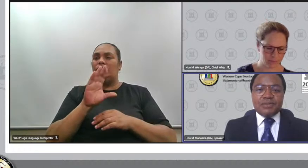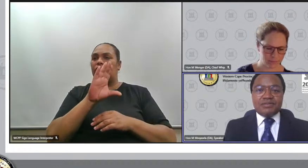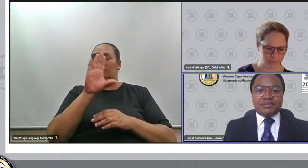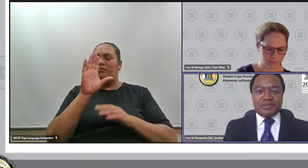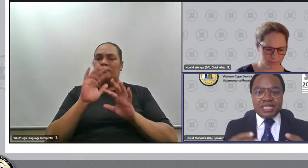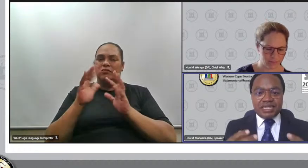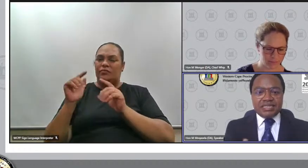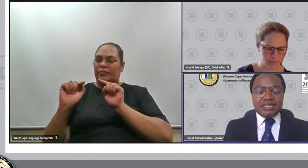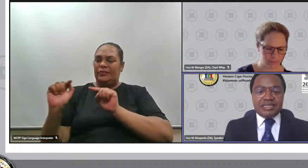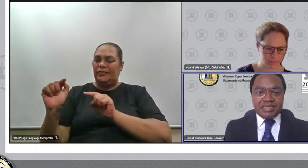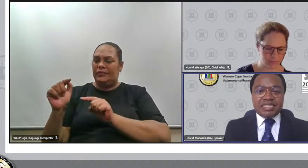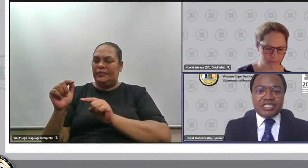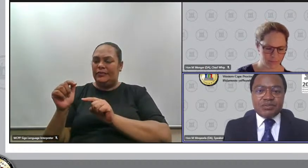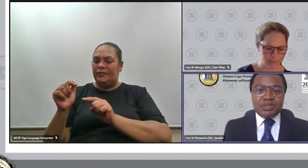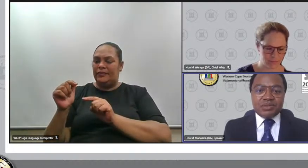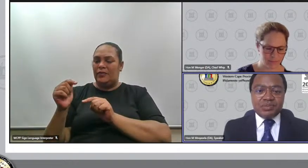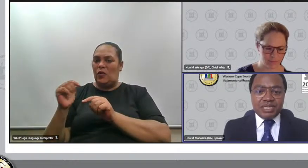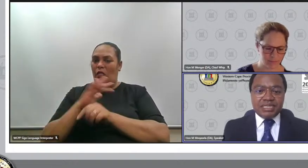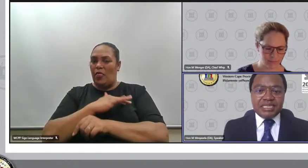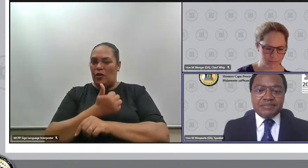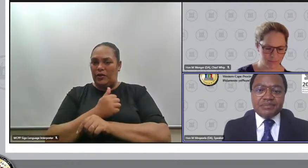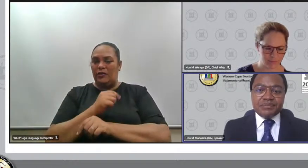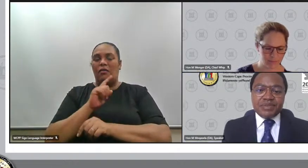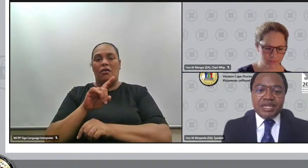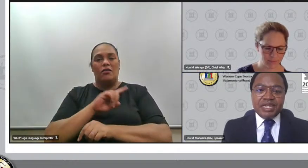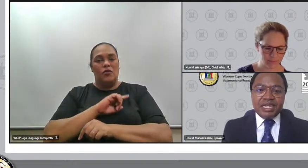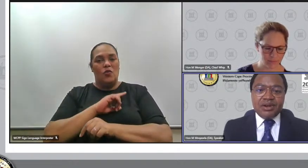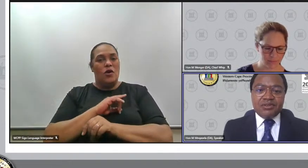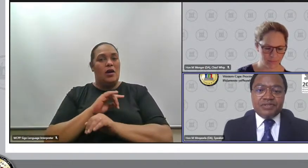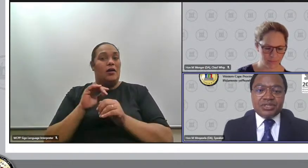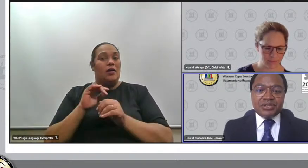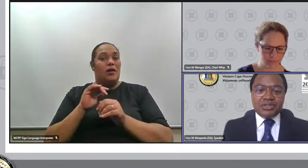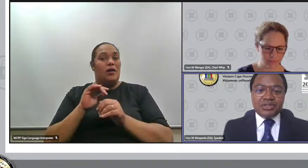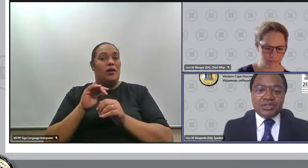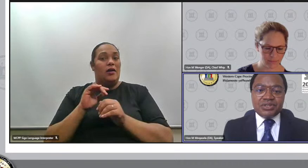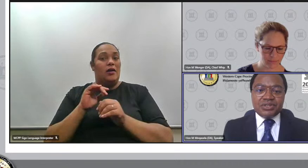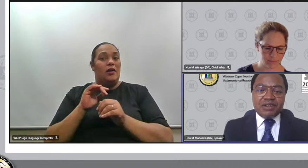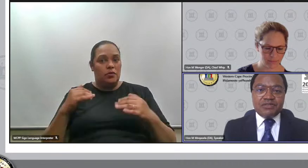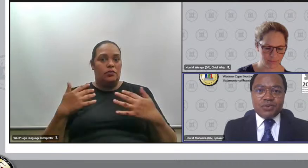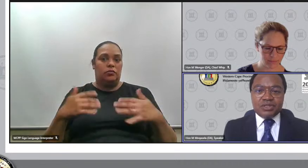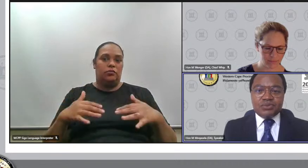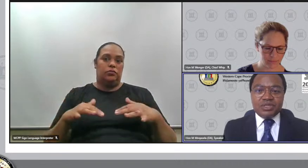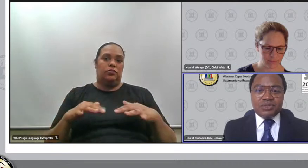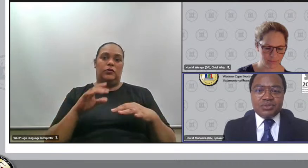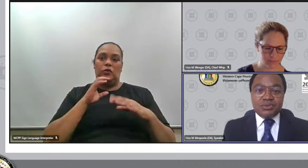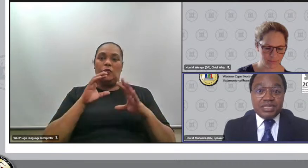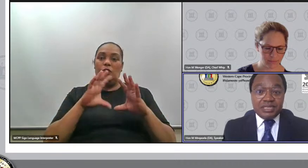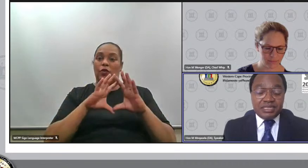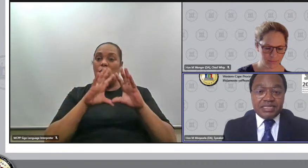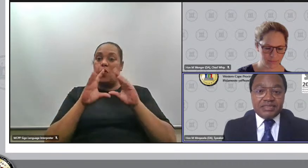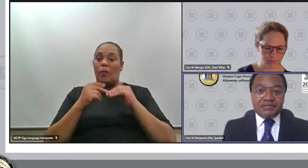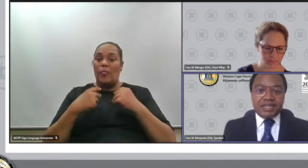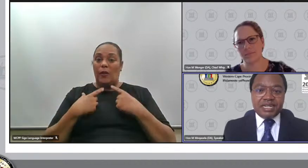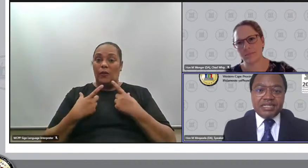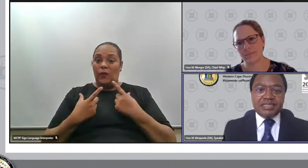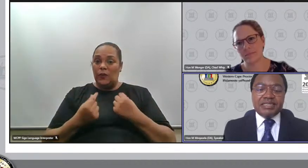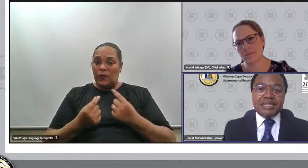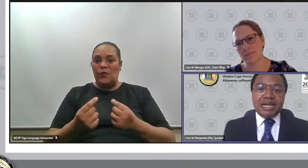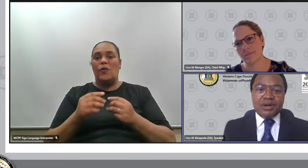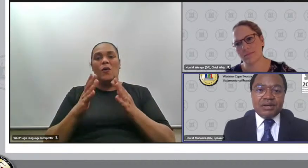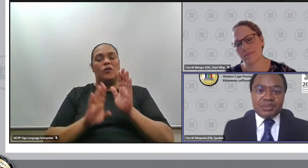therefore, we've taken a serious responsibility of ensuring that over and above what we do, we